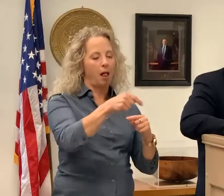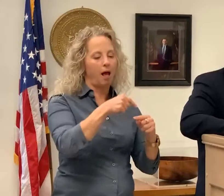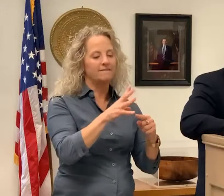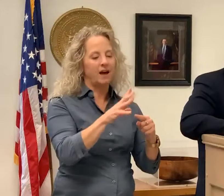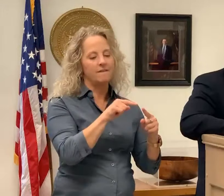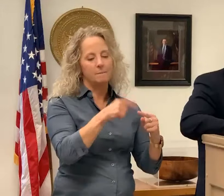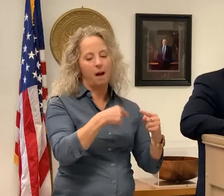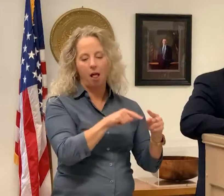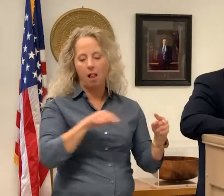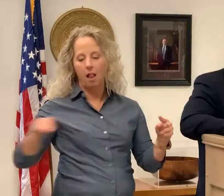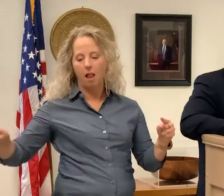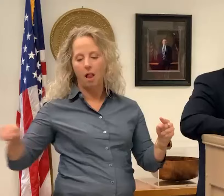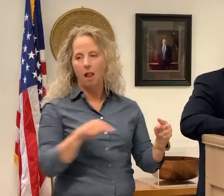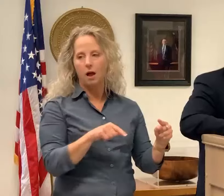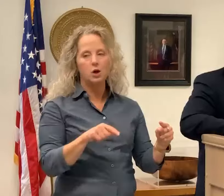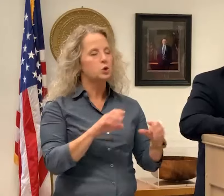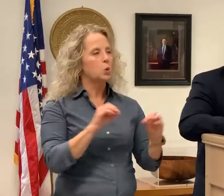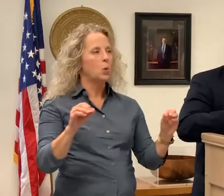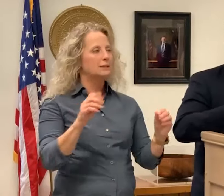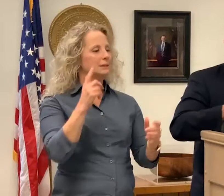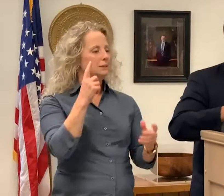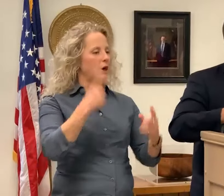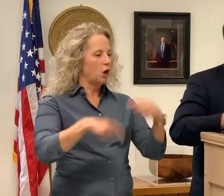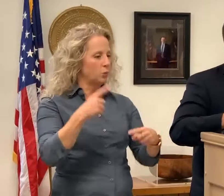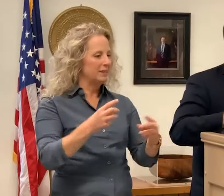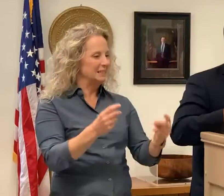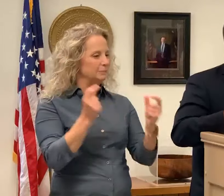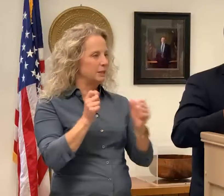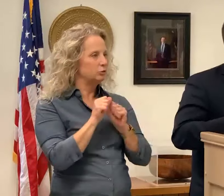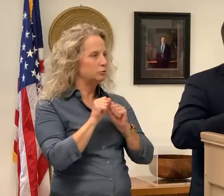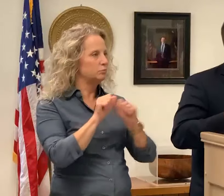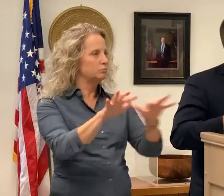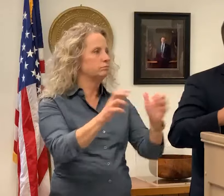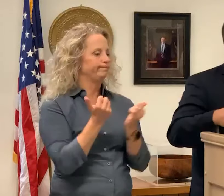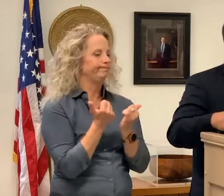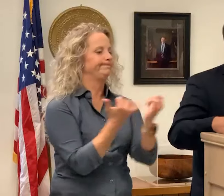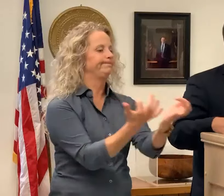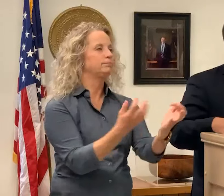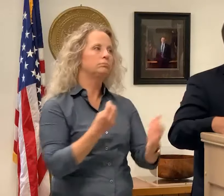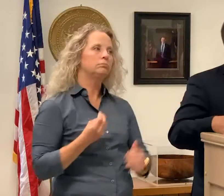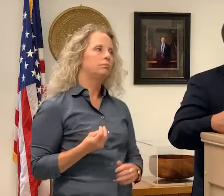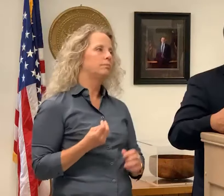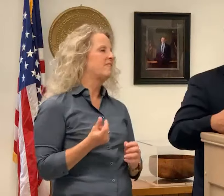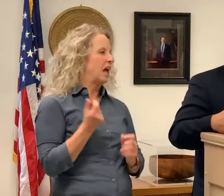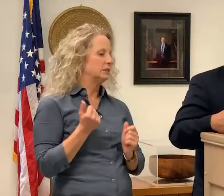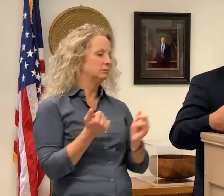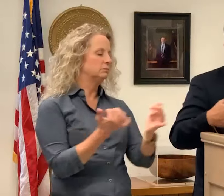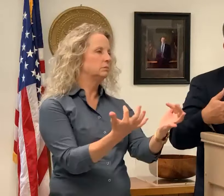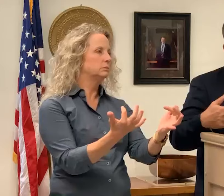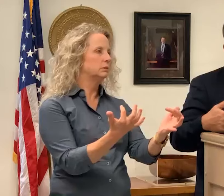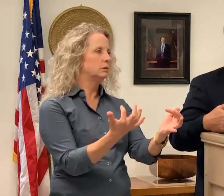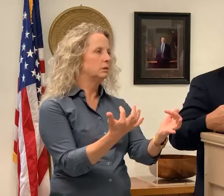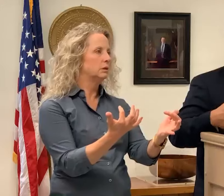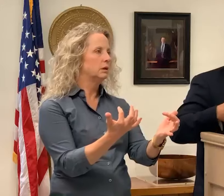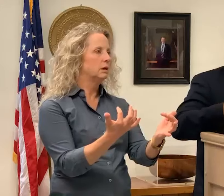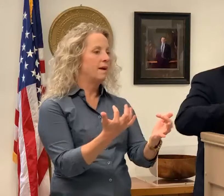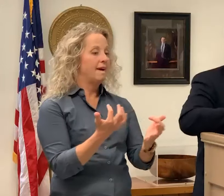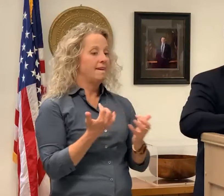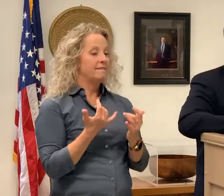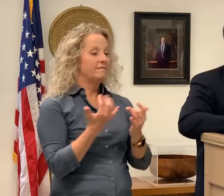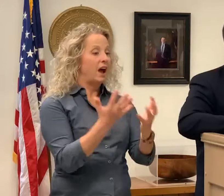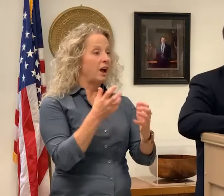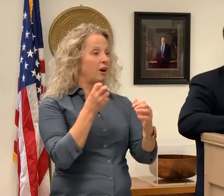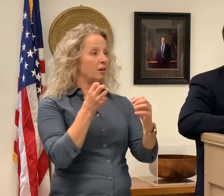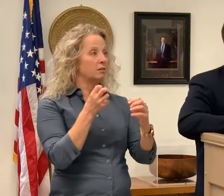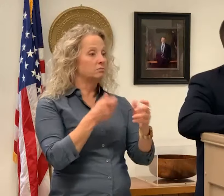is really debating the speed with which the fire was spreading. I mean, it was spreading very quickly, and it was overcoming firefighters,